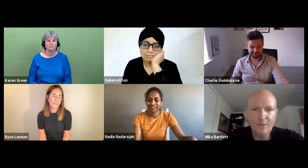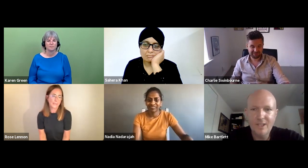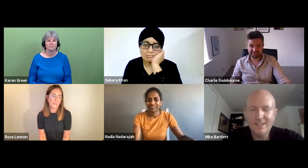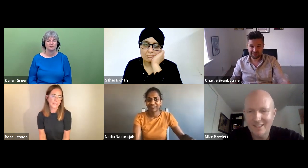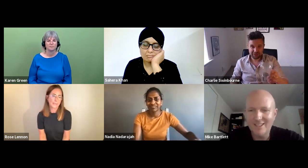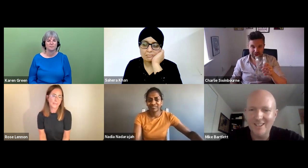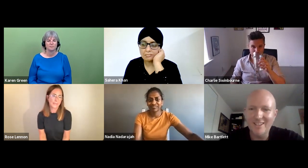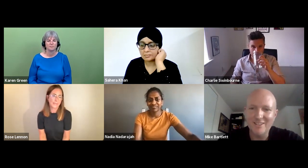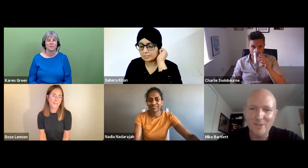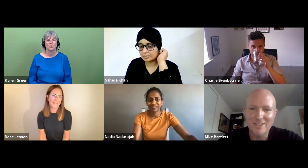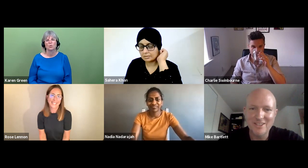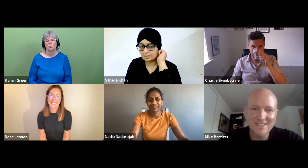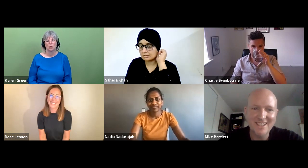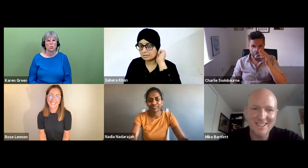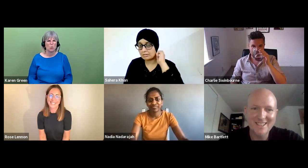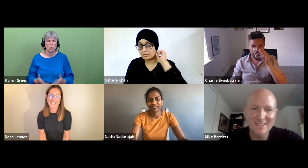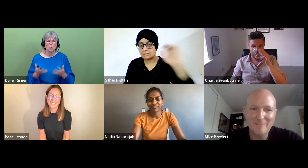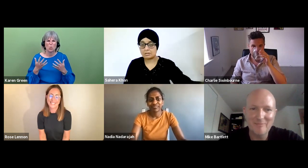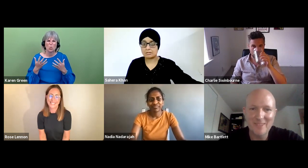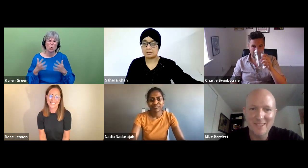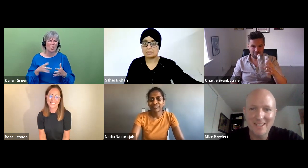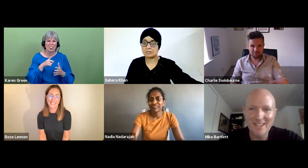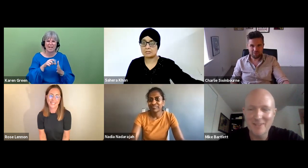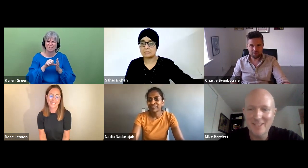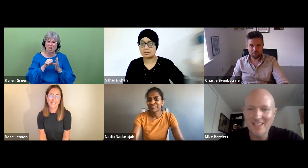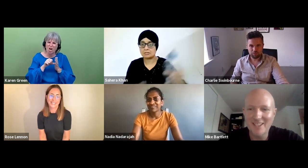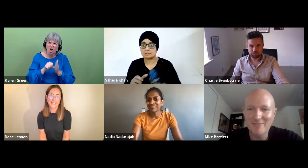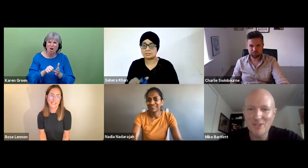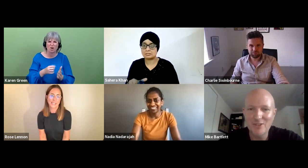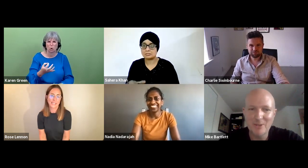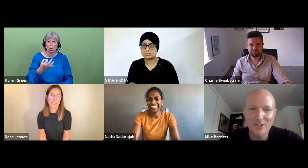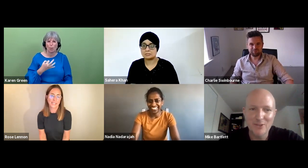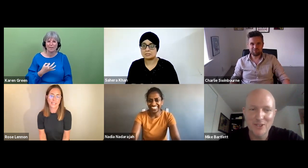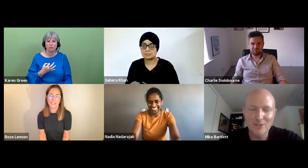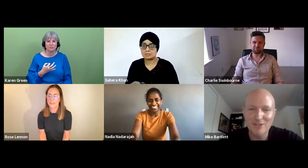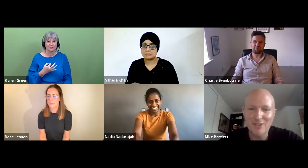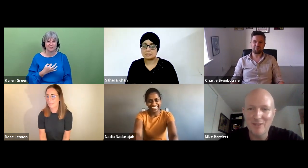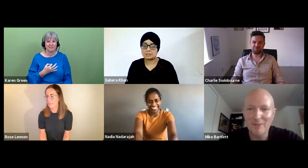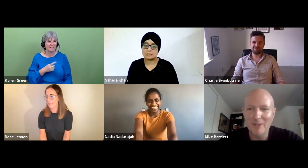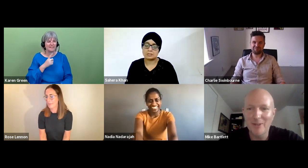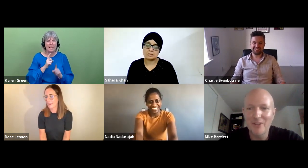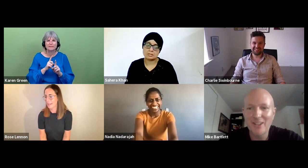Well, that's a hard question, isn't it? That's that they always say it's like choosing which of your children you love the most.